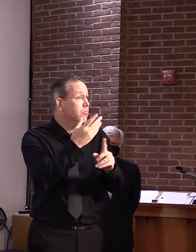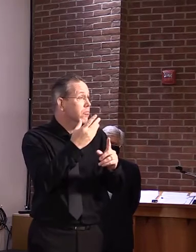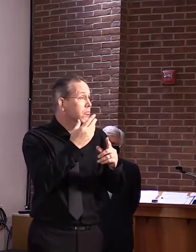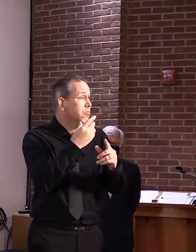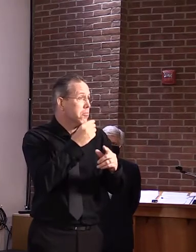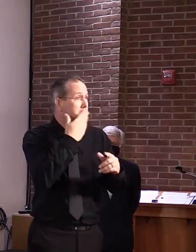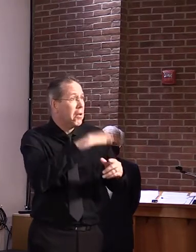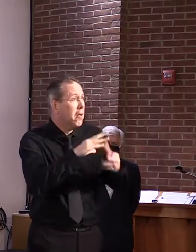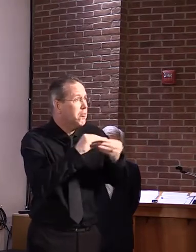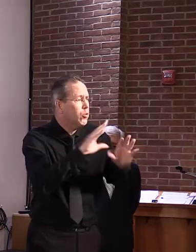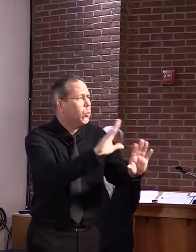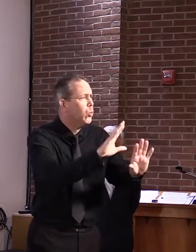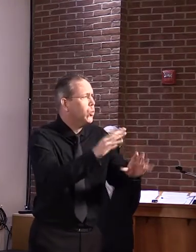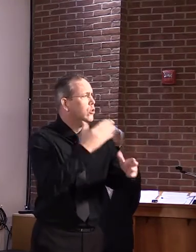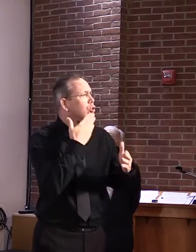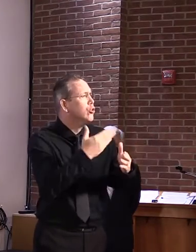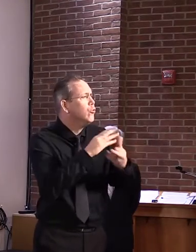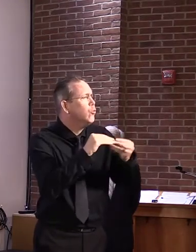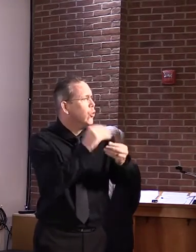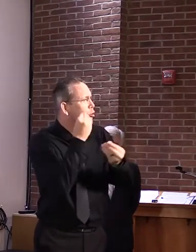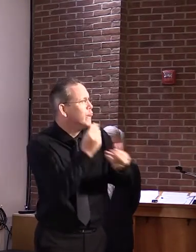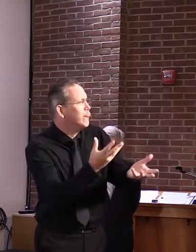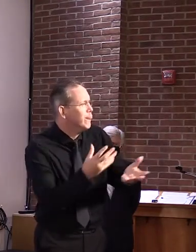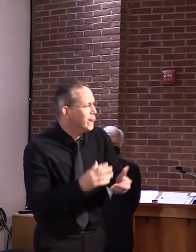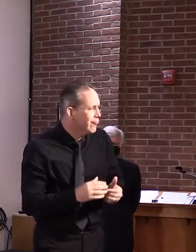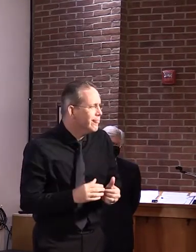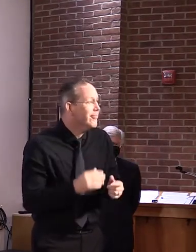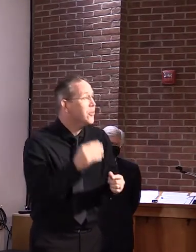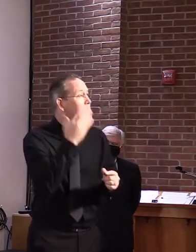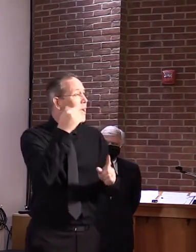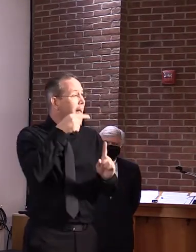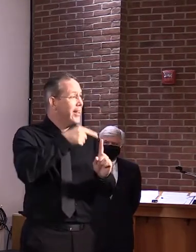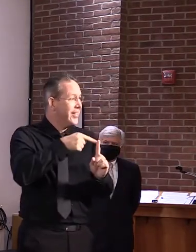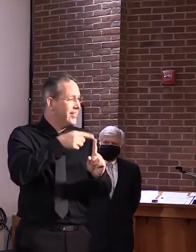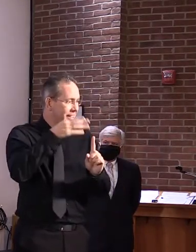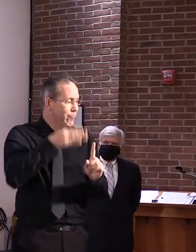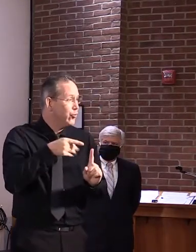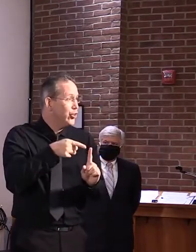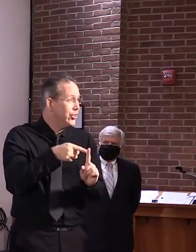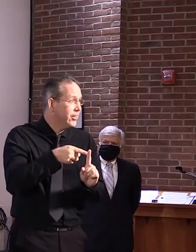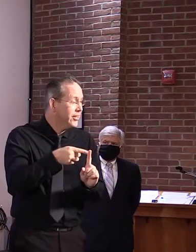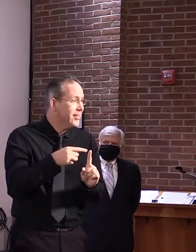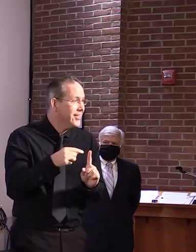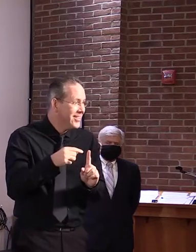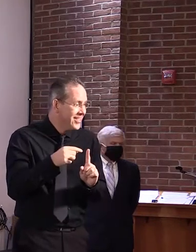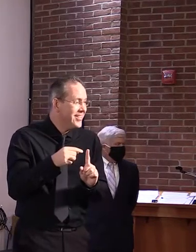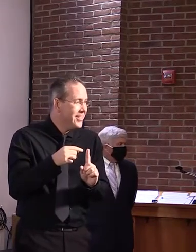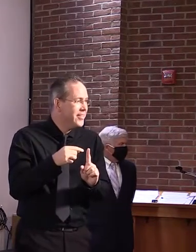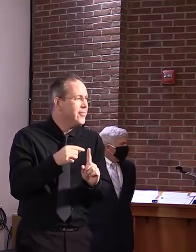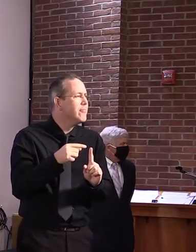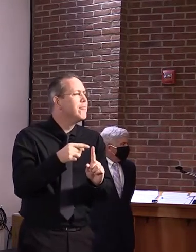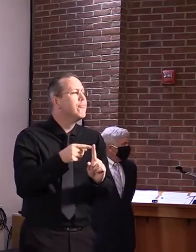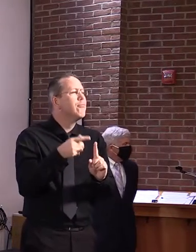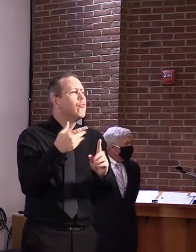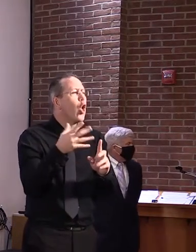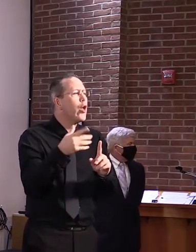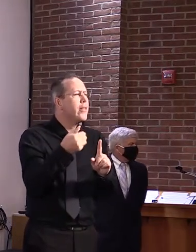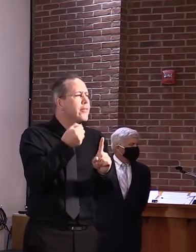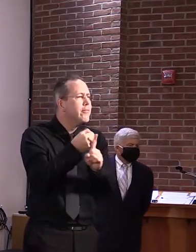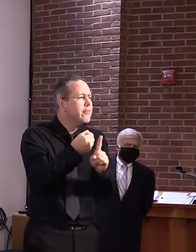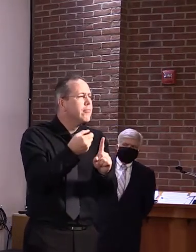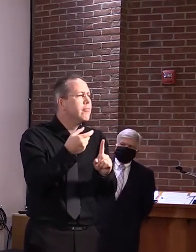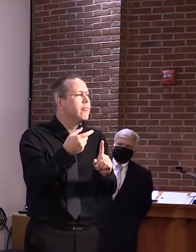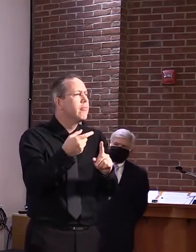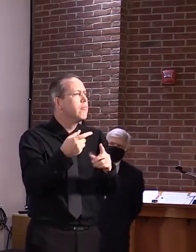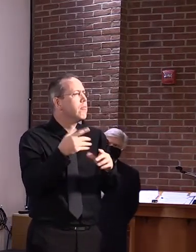that is because this case involved an individual who was actually under quarantine already at the